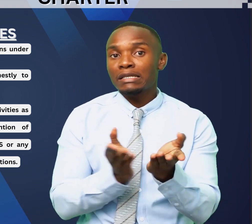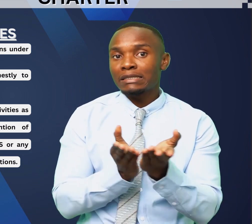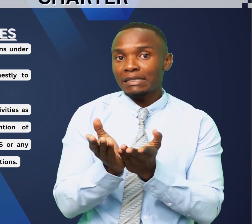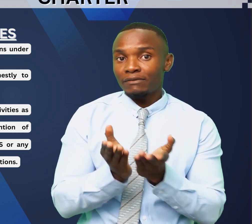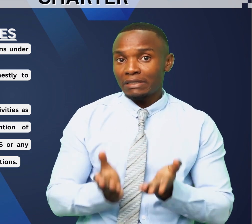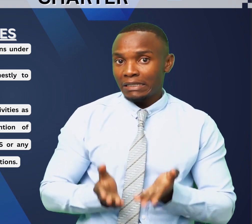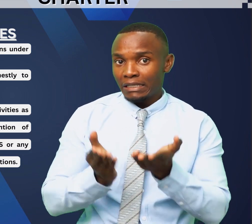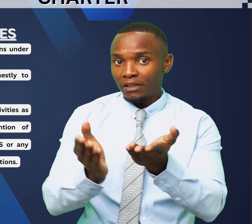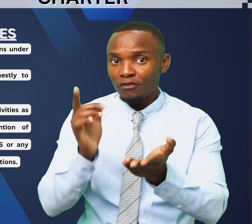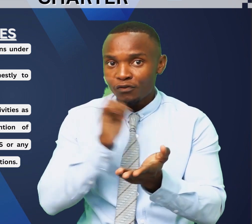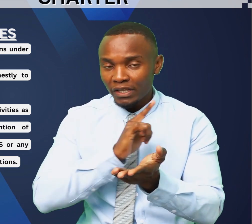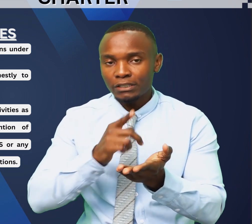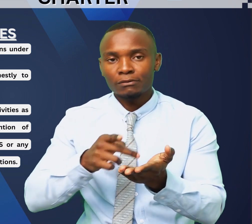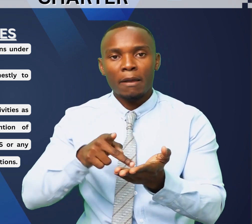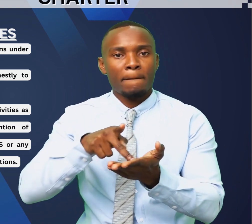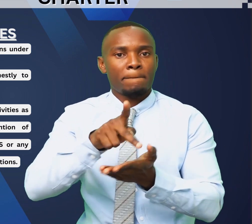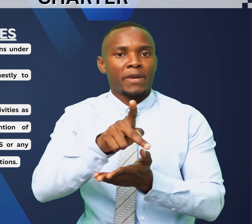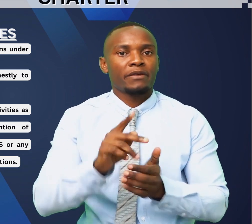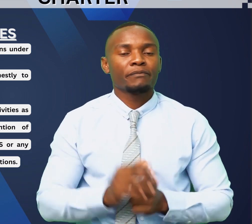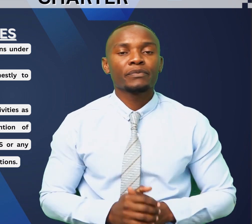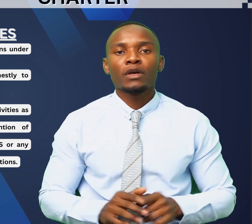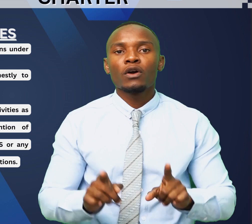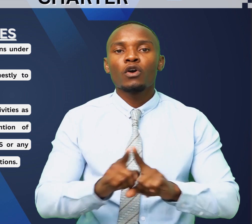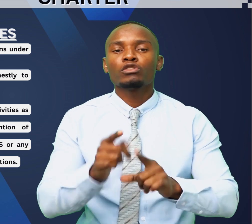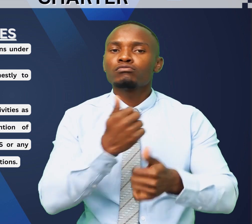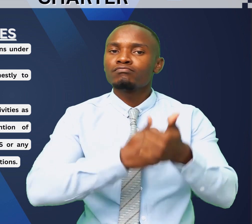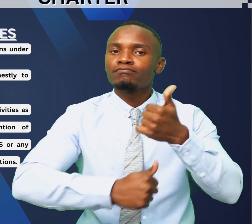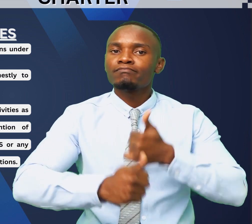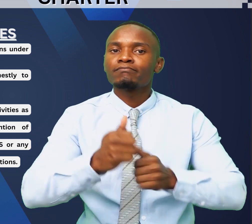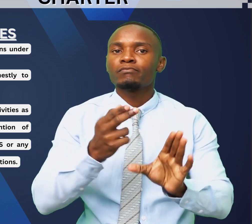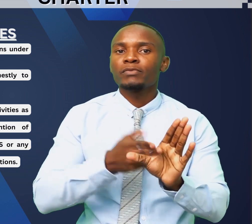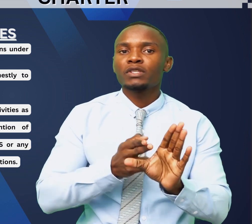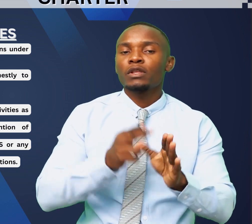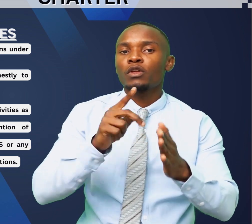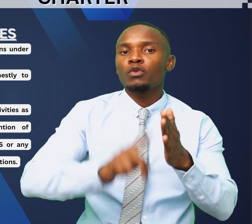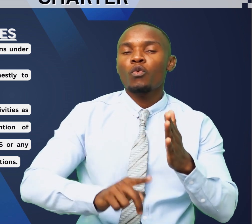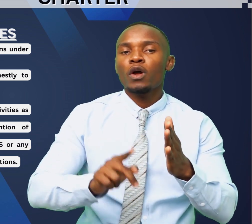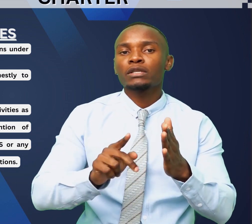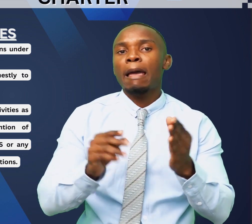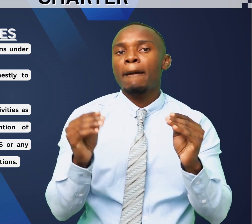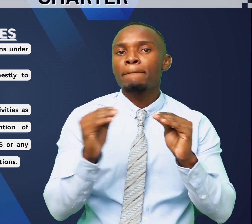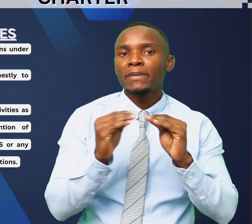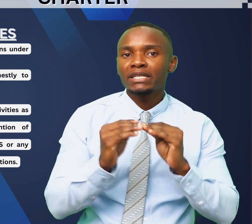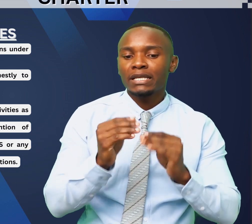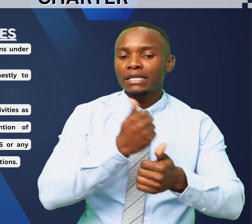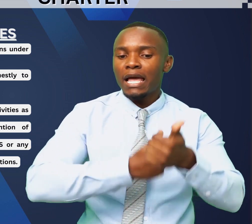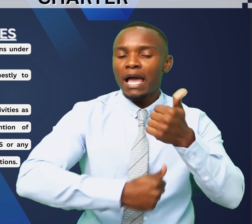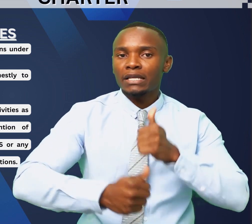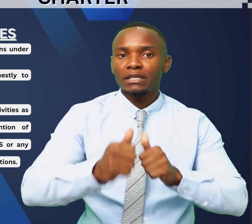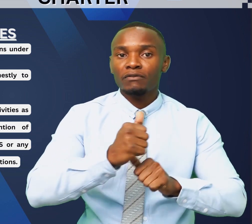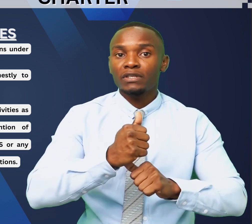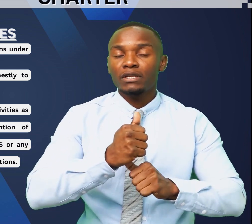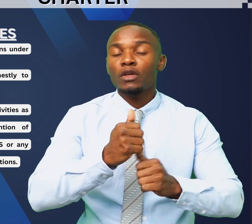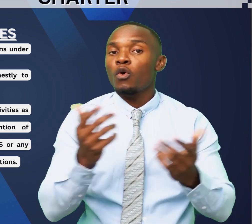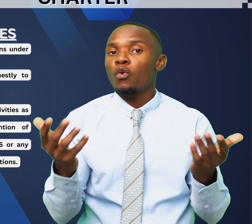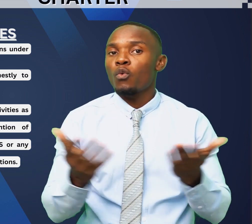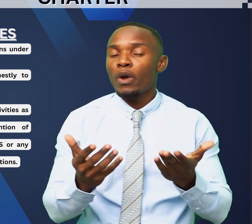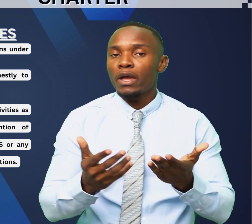rendered. Actively participate in technical committee meetings, activities as may be